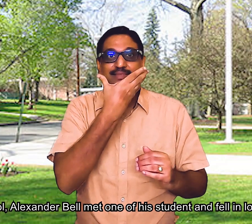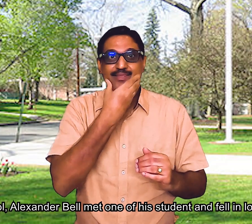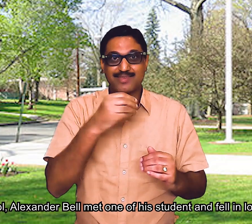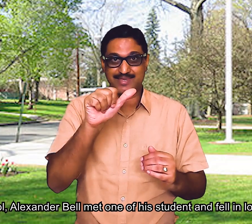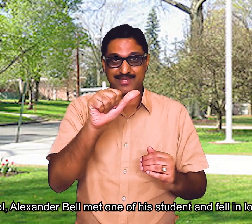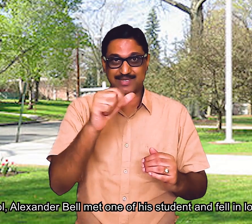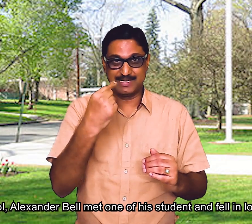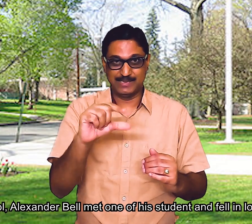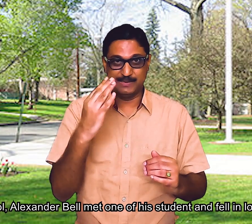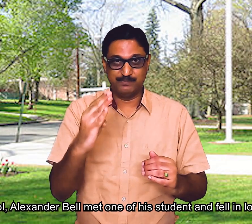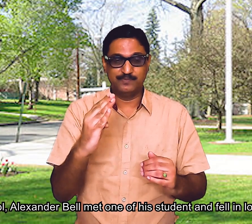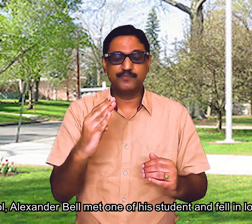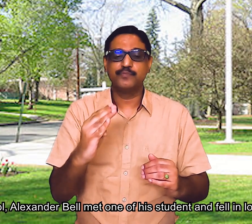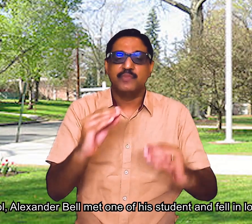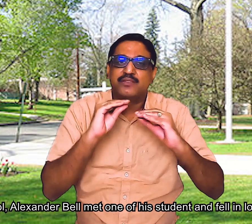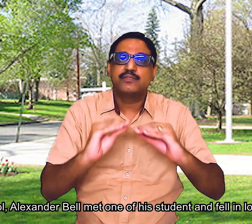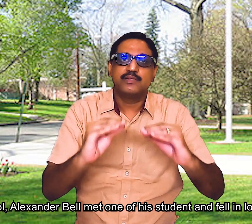fell in love with her.